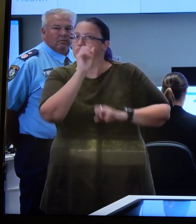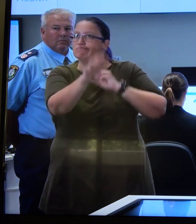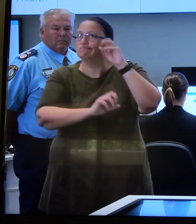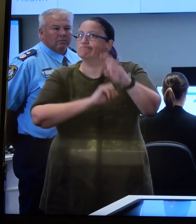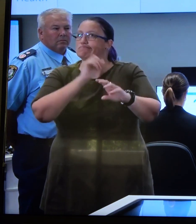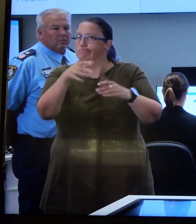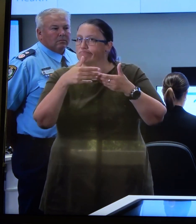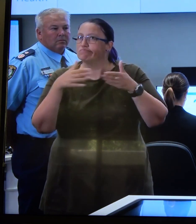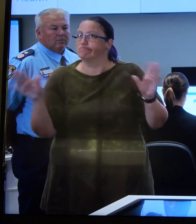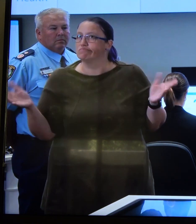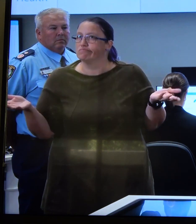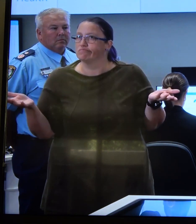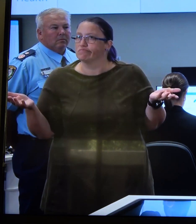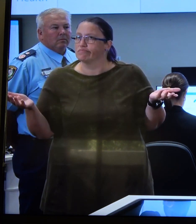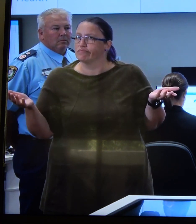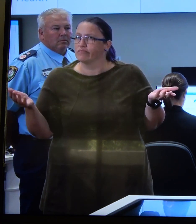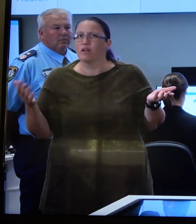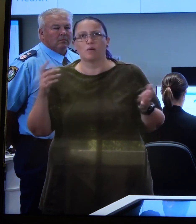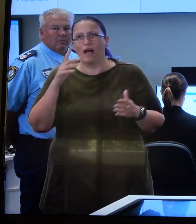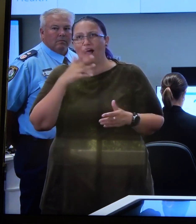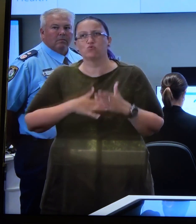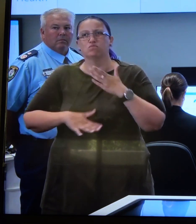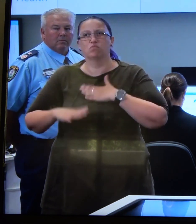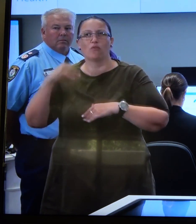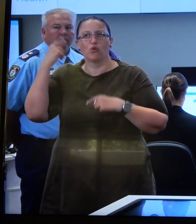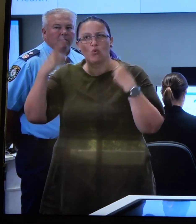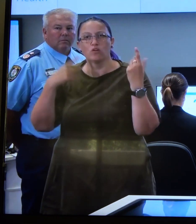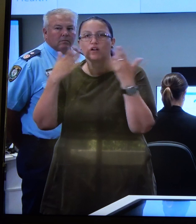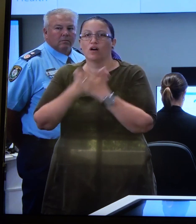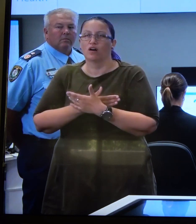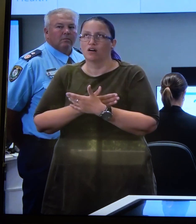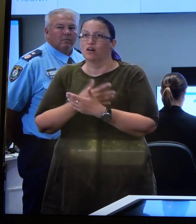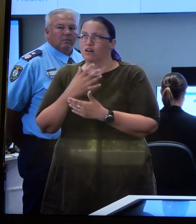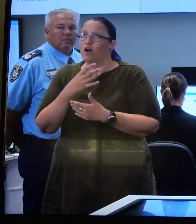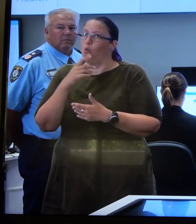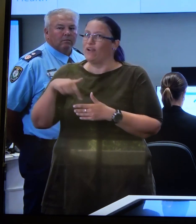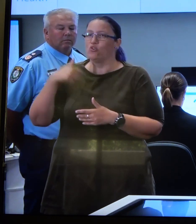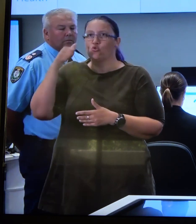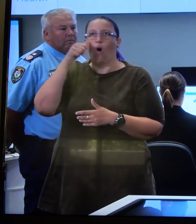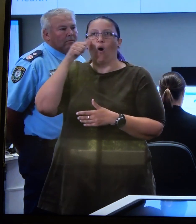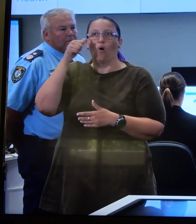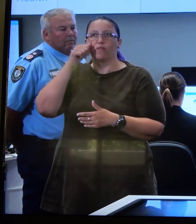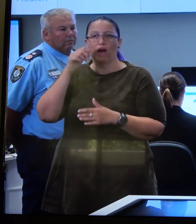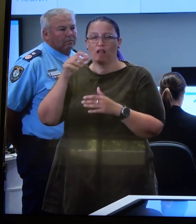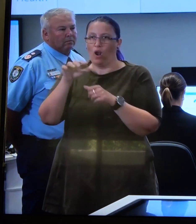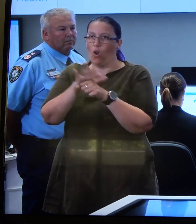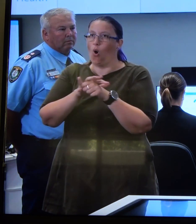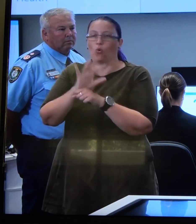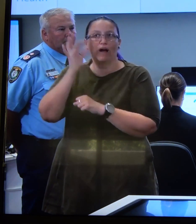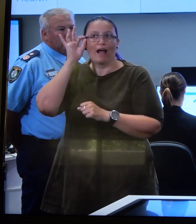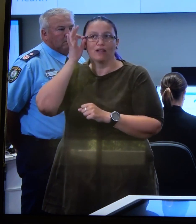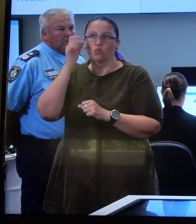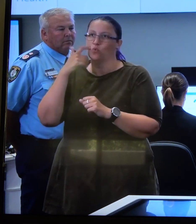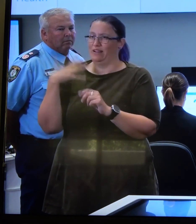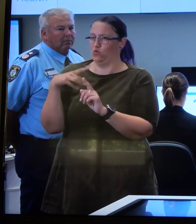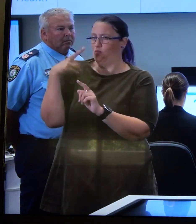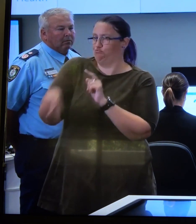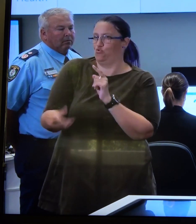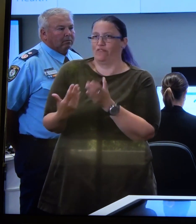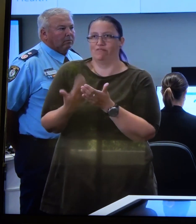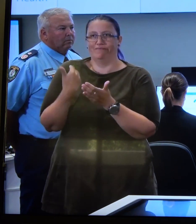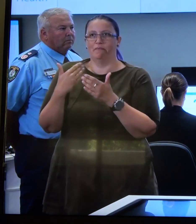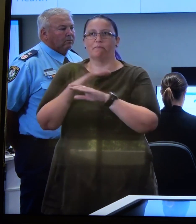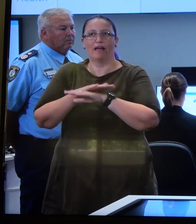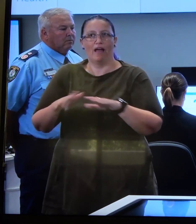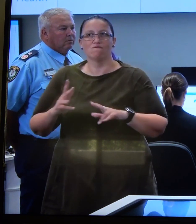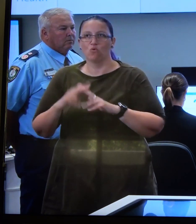Yeah, no, we accept that, and the planning minister's already onto it, so we've already undertaken the path to that. But our strong message is all of us